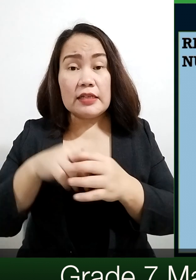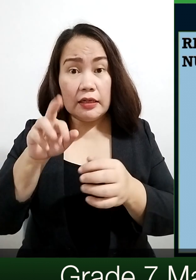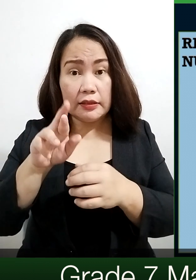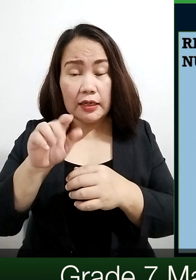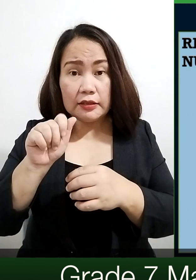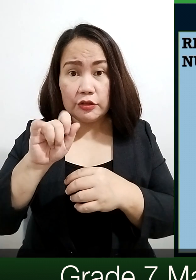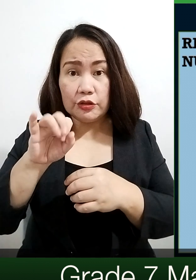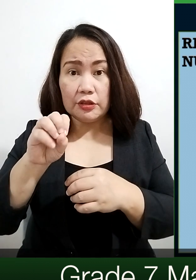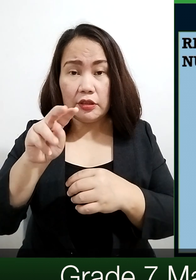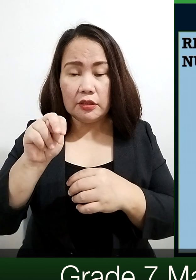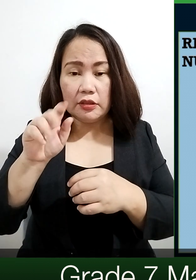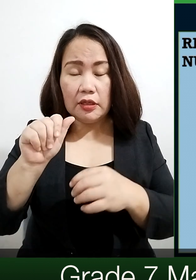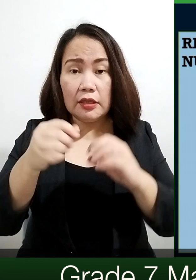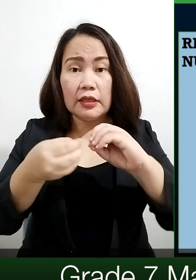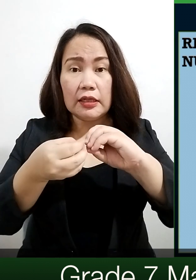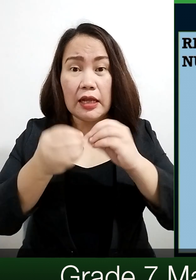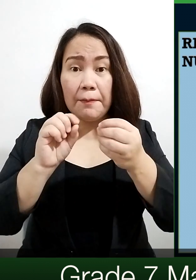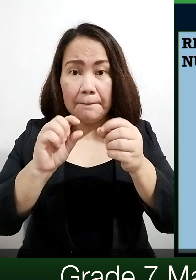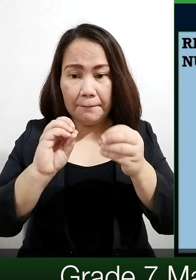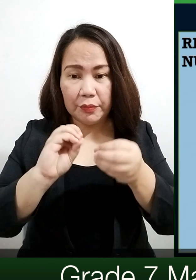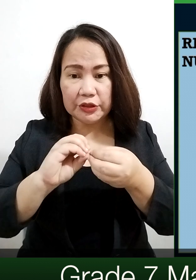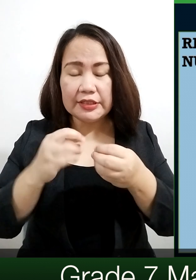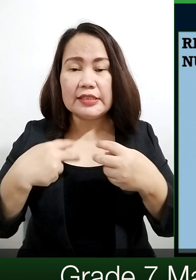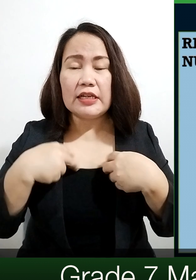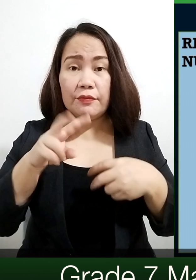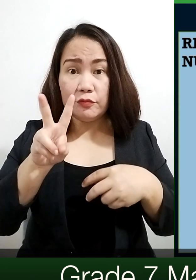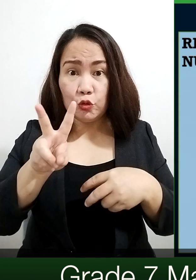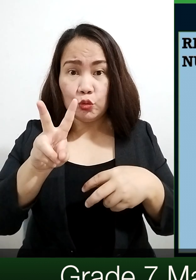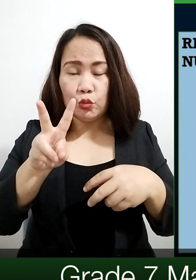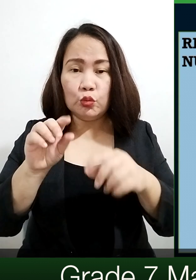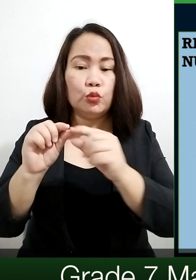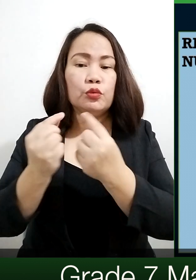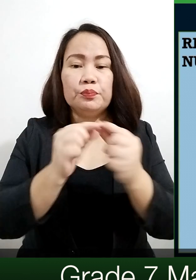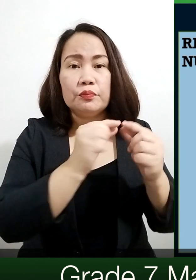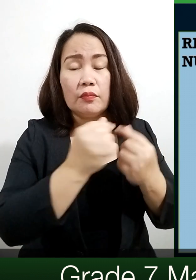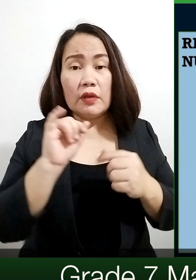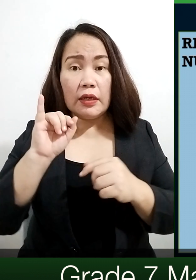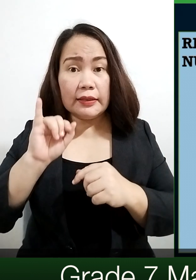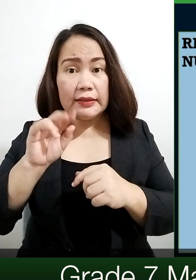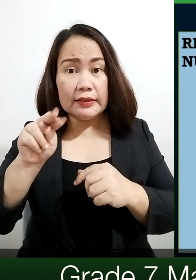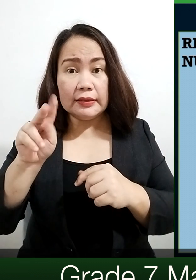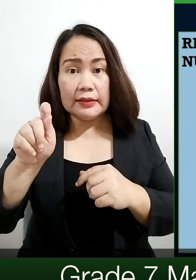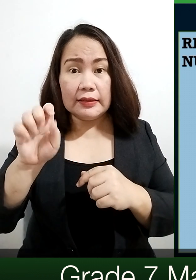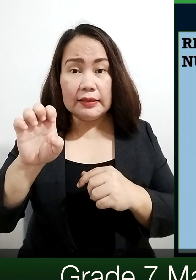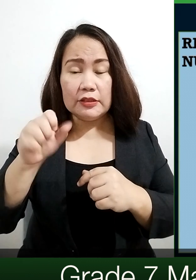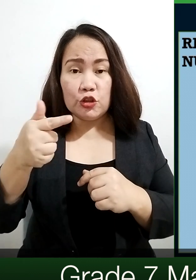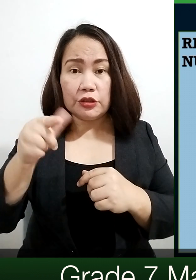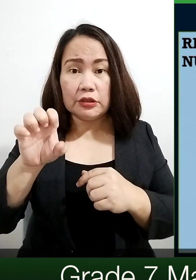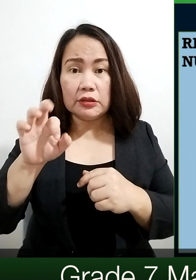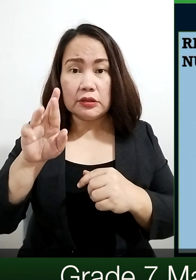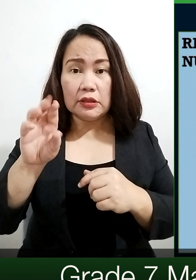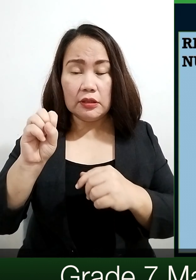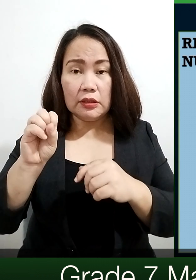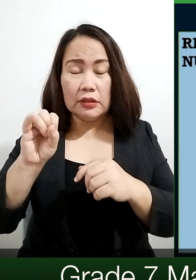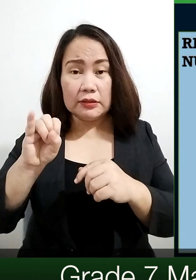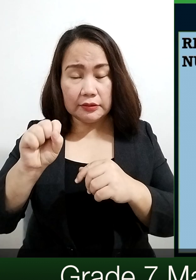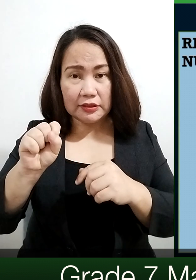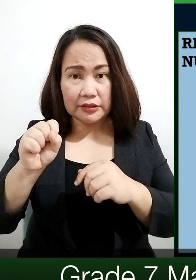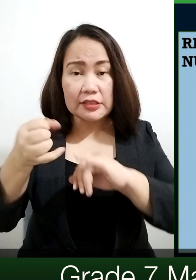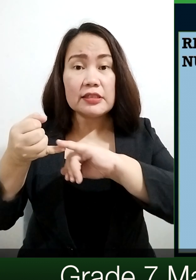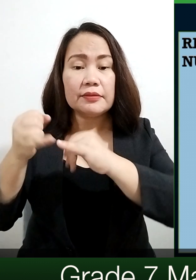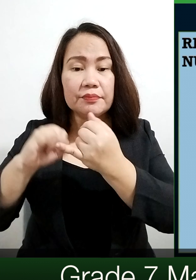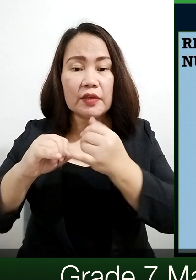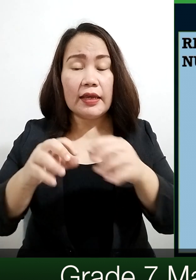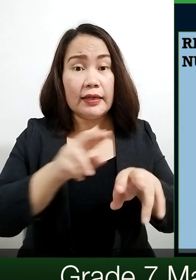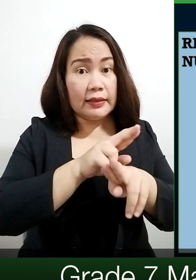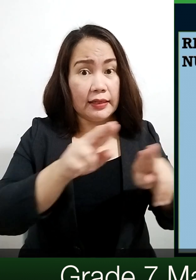where integers includes the negative numbers and the whole numbers, where your whole numbers includes the 0